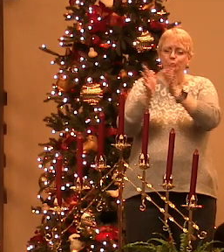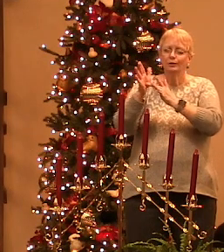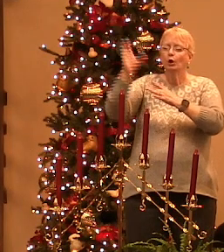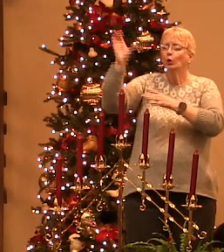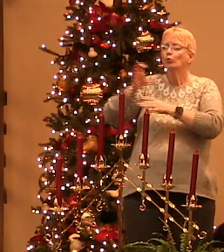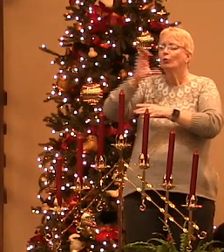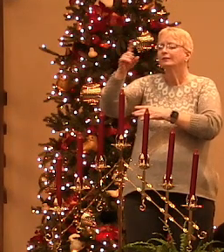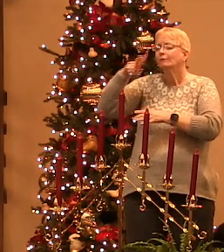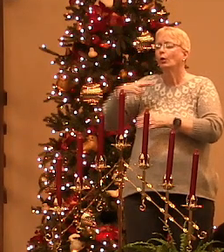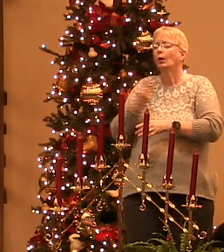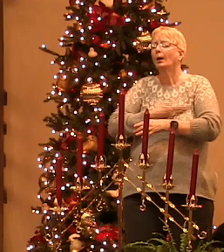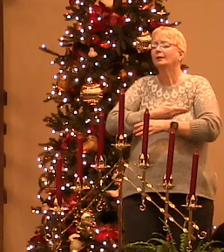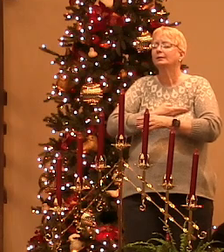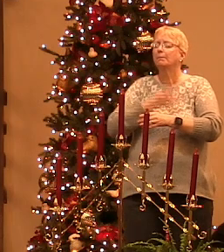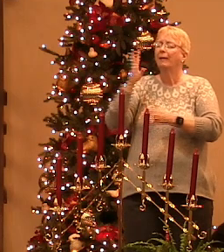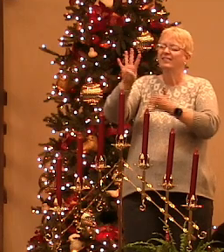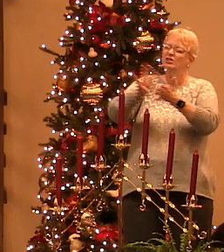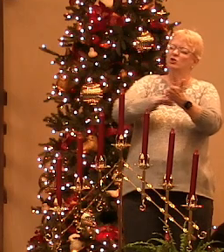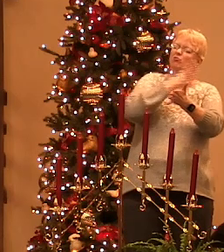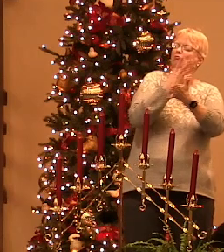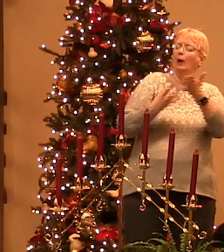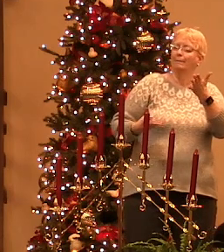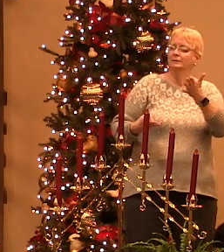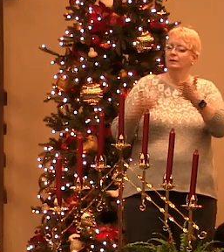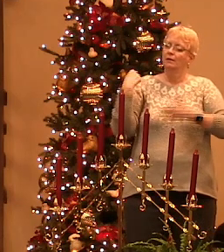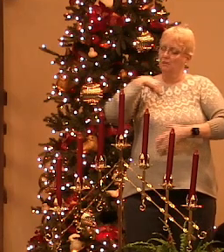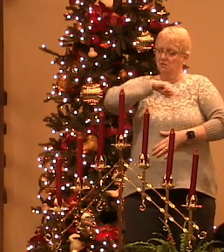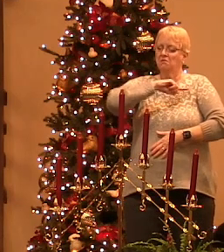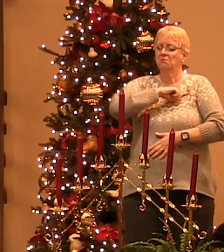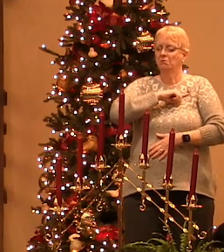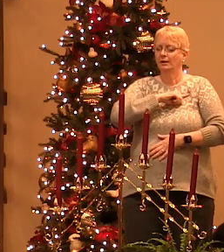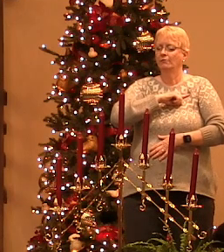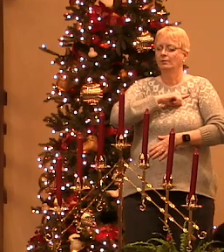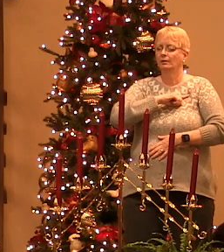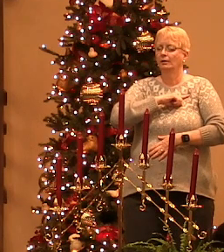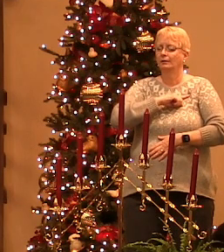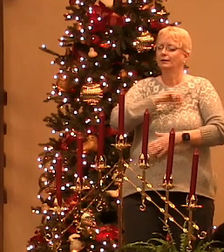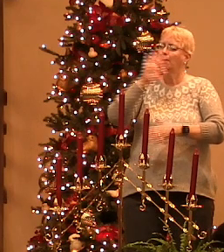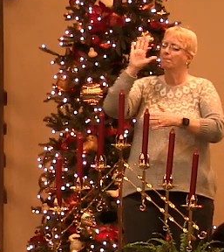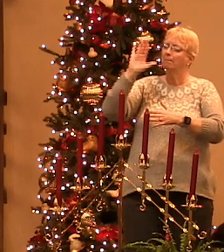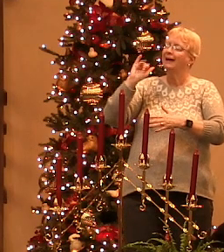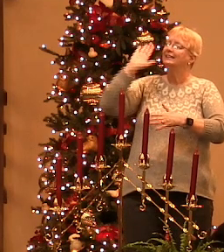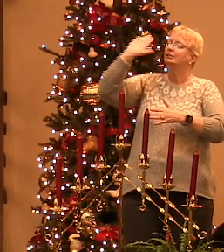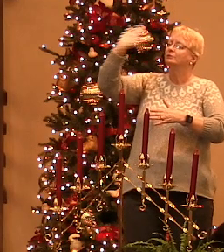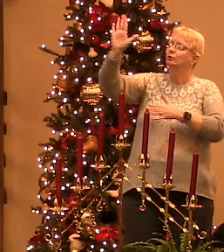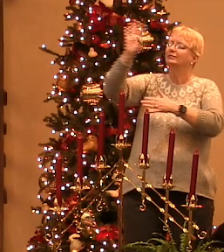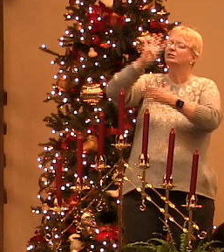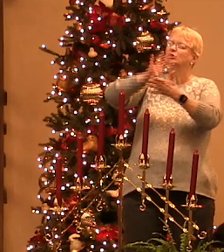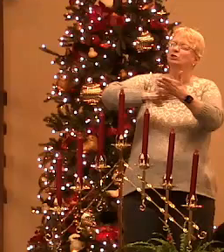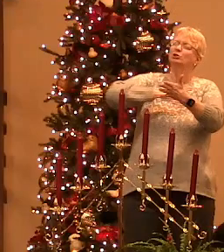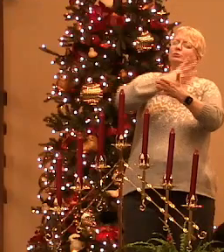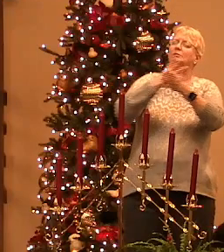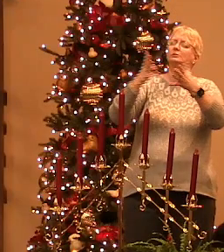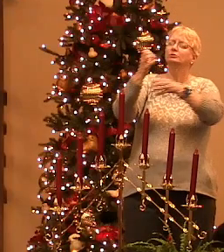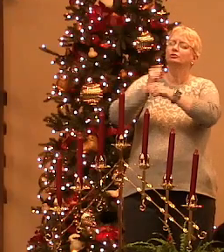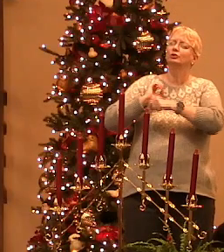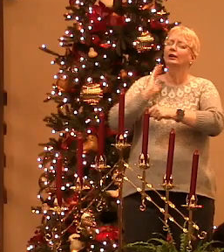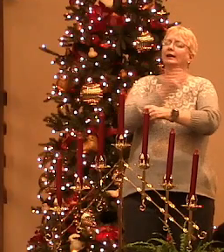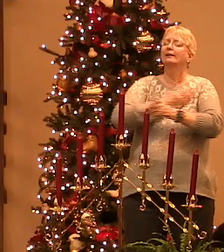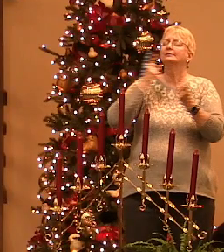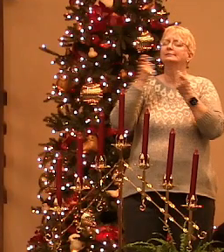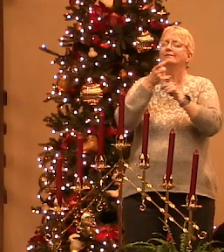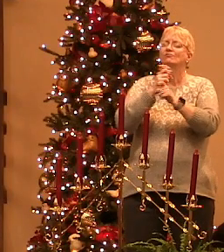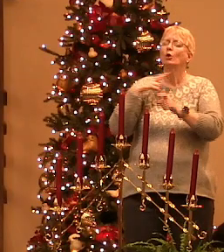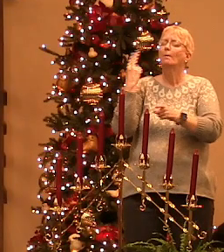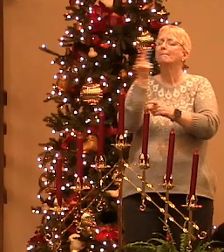And by his stripes, as Isaiah 53 says in the servant song, by his stripes we are healed. Our sins are taken away. They're as far as